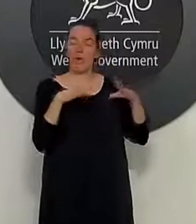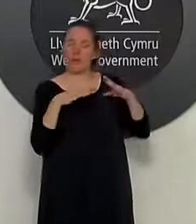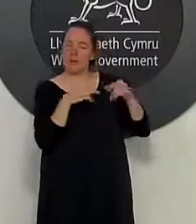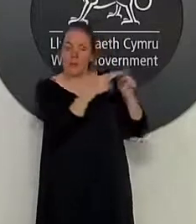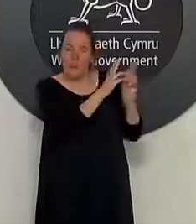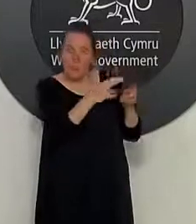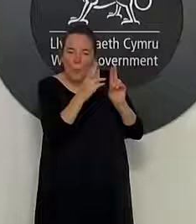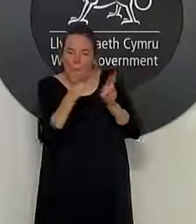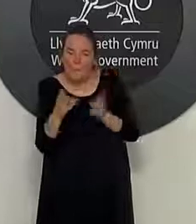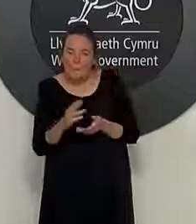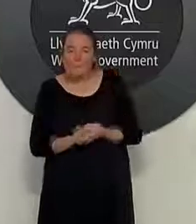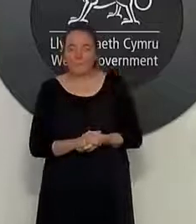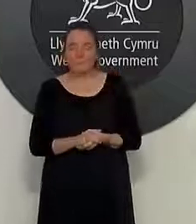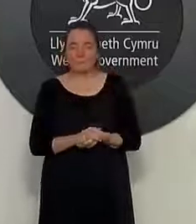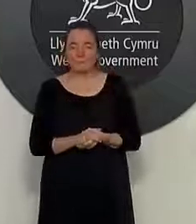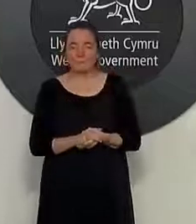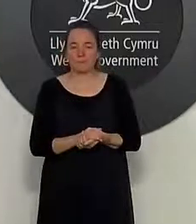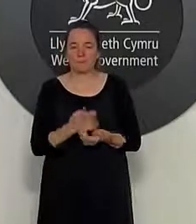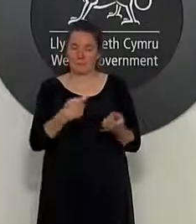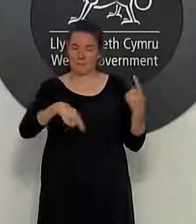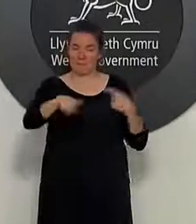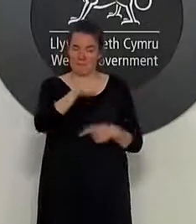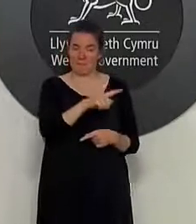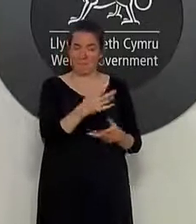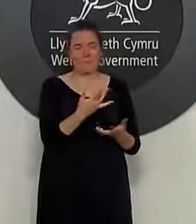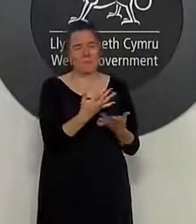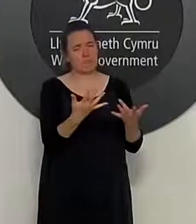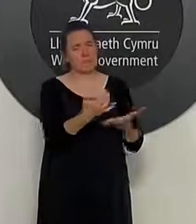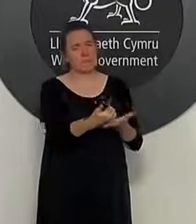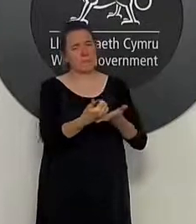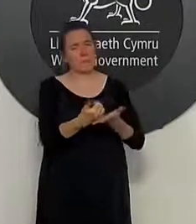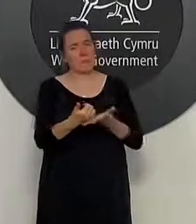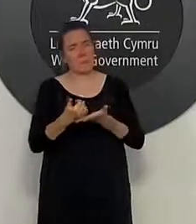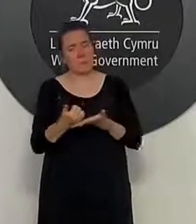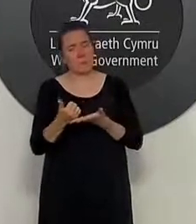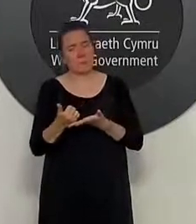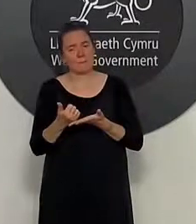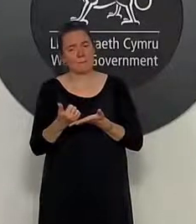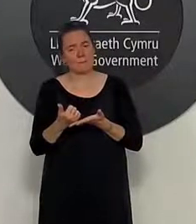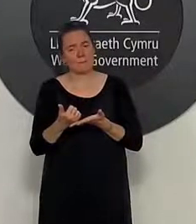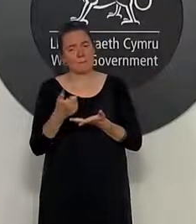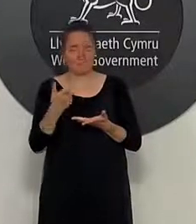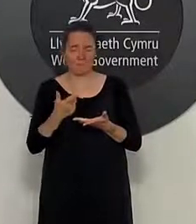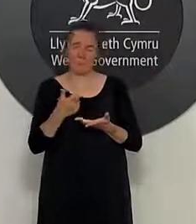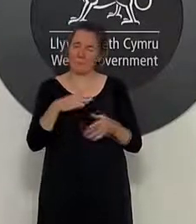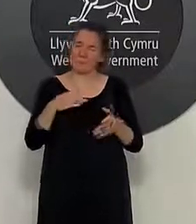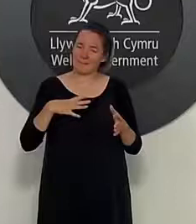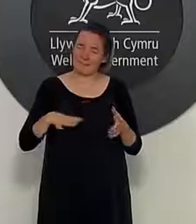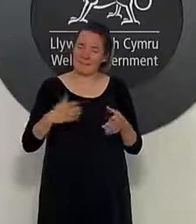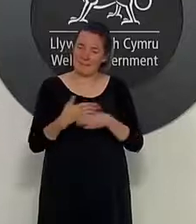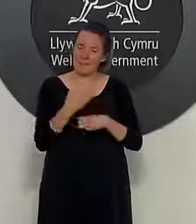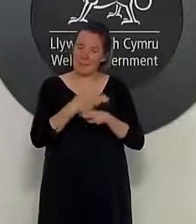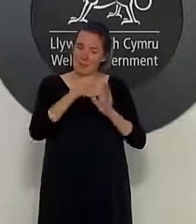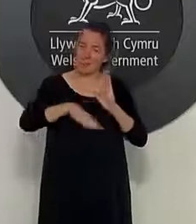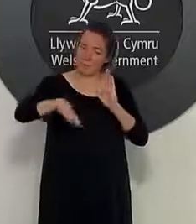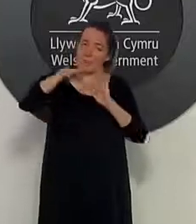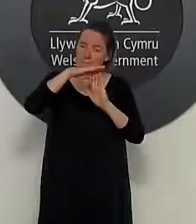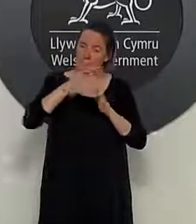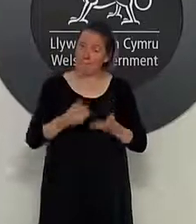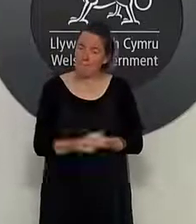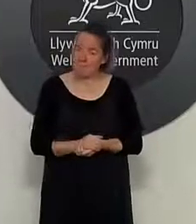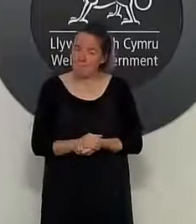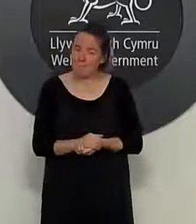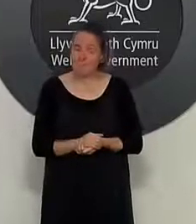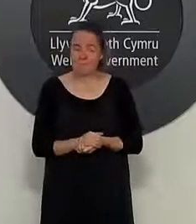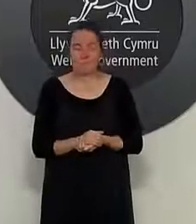And there was very strong support in that consultation exercise for taking action of that sort. So